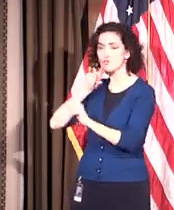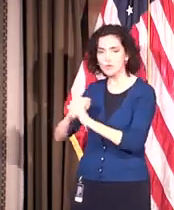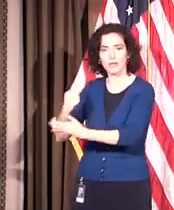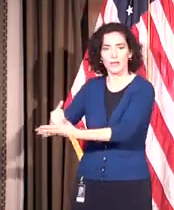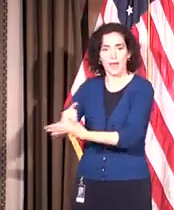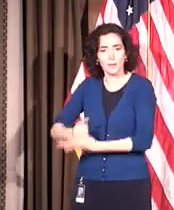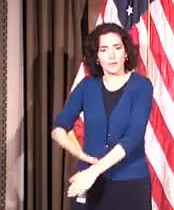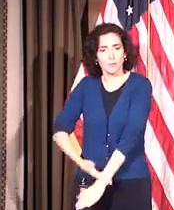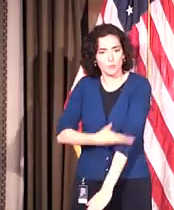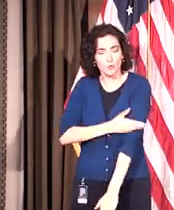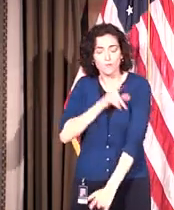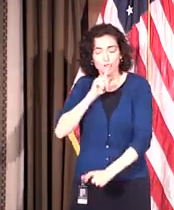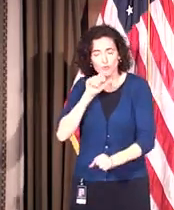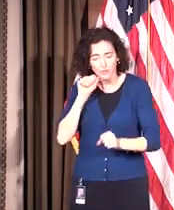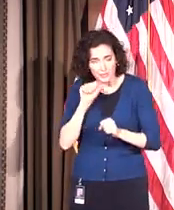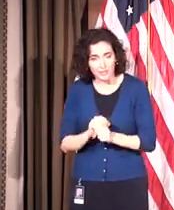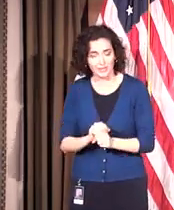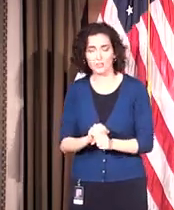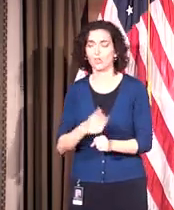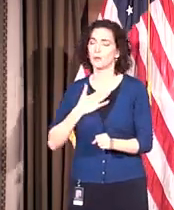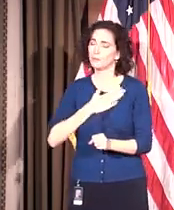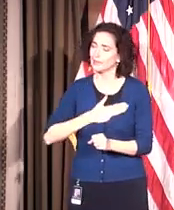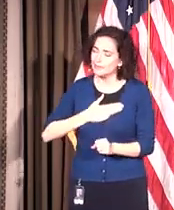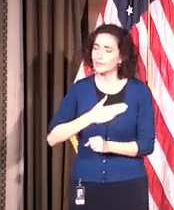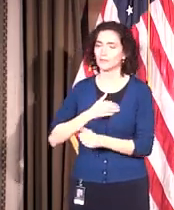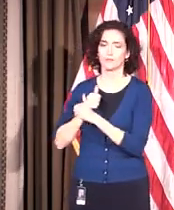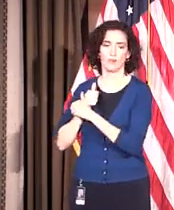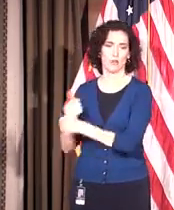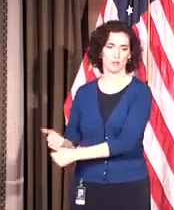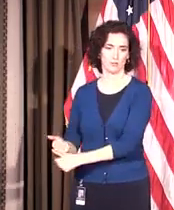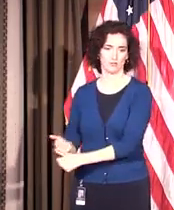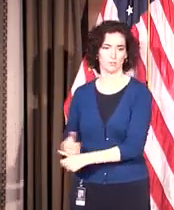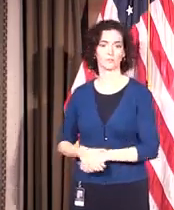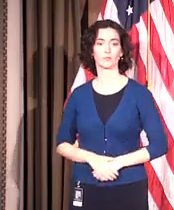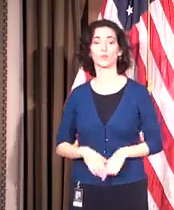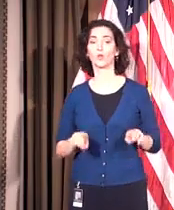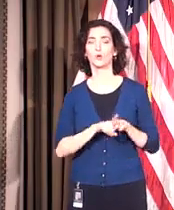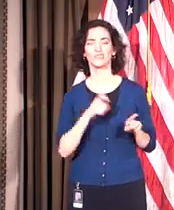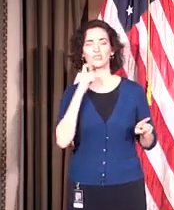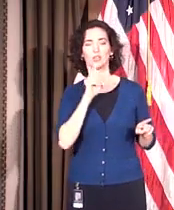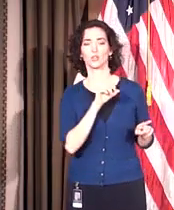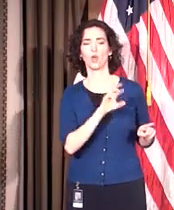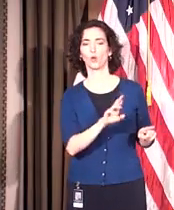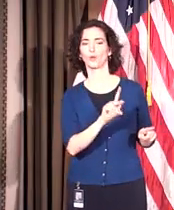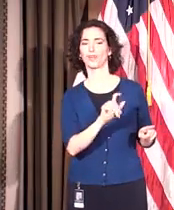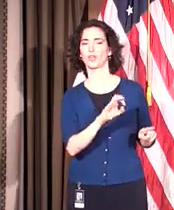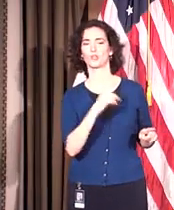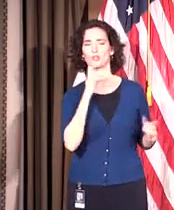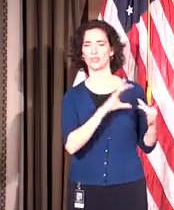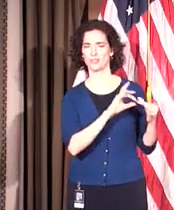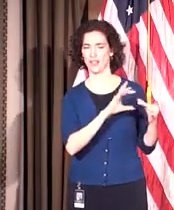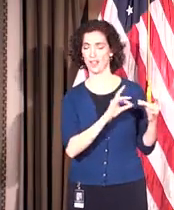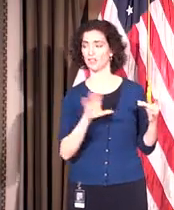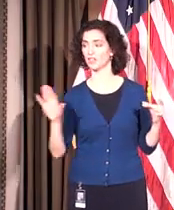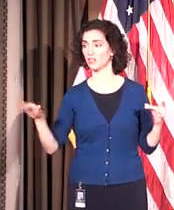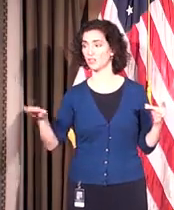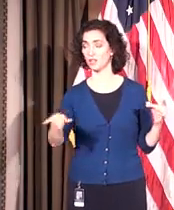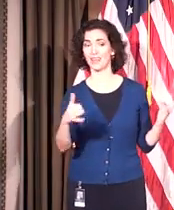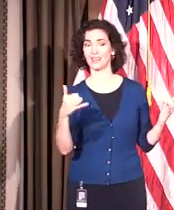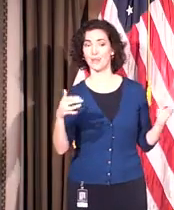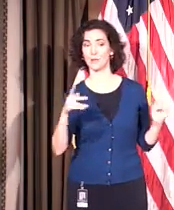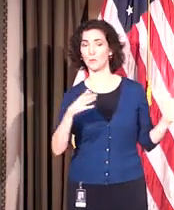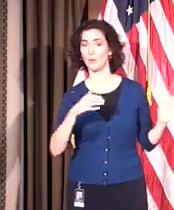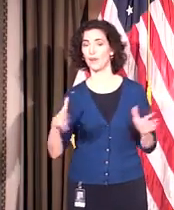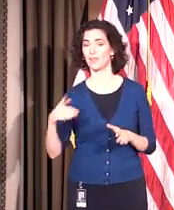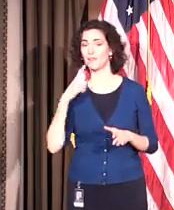we're encouraging people to comply. I do want to also echo what Dr. Cantor said. Now families are planning their Thanksgivings